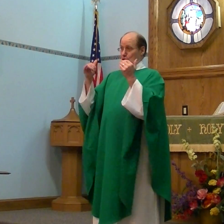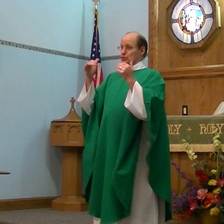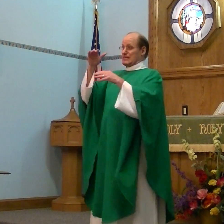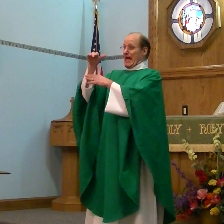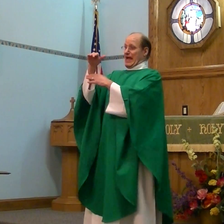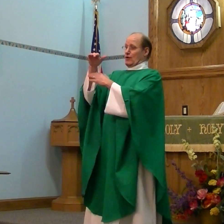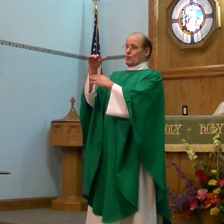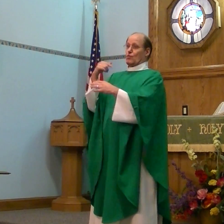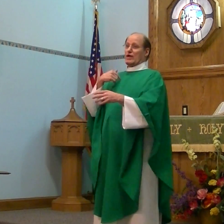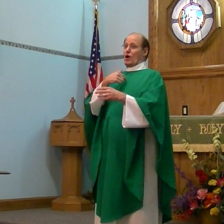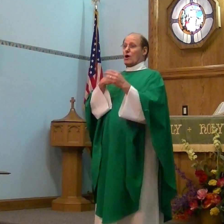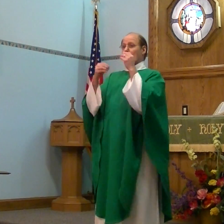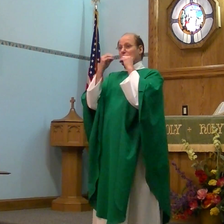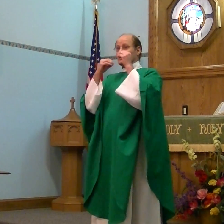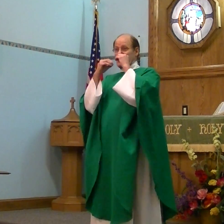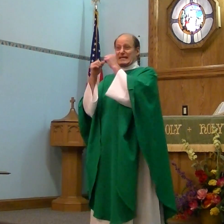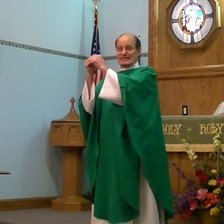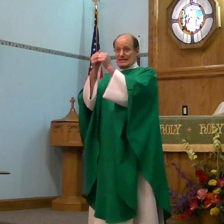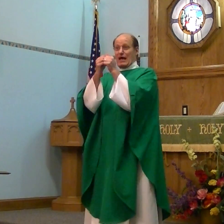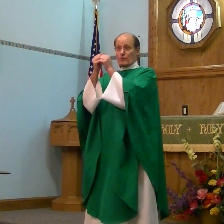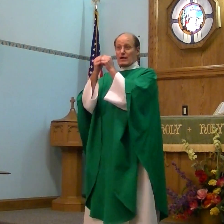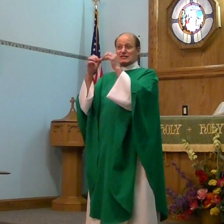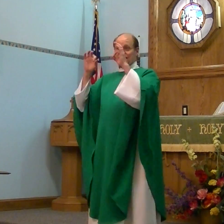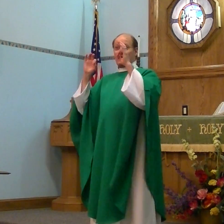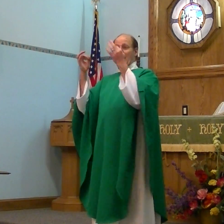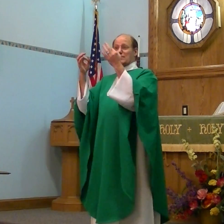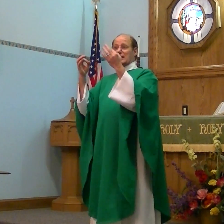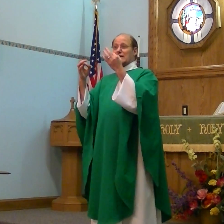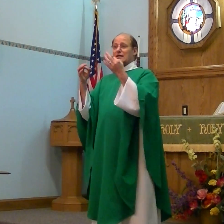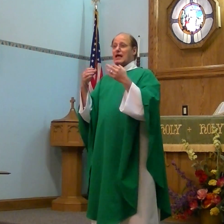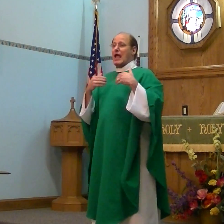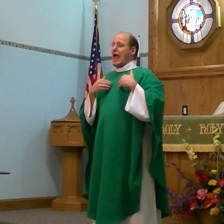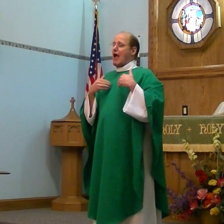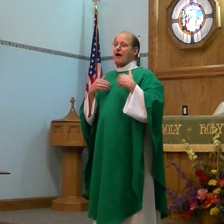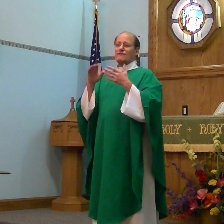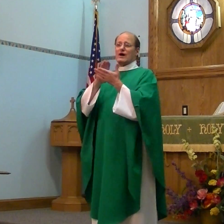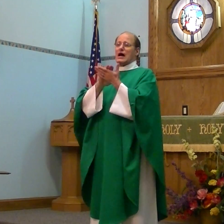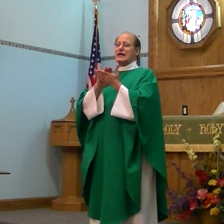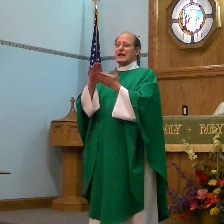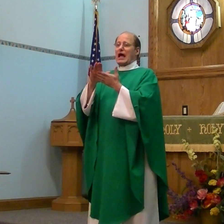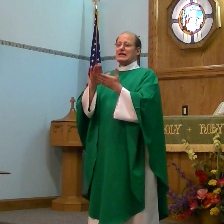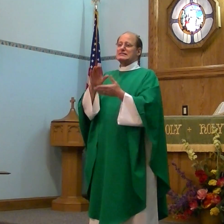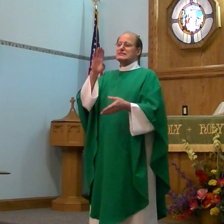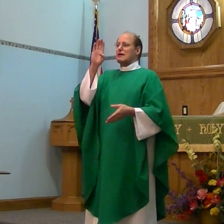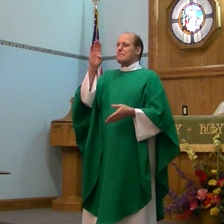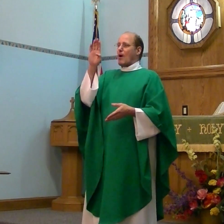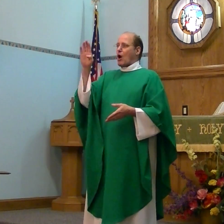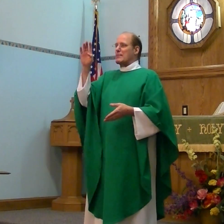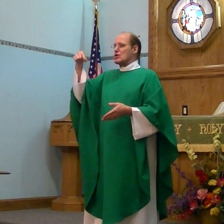Tonight, we are going to eat together as a family, have a nice barbecue.